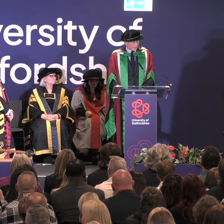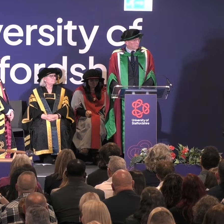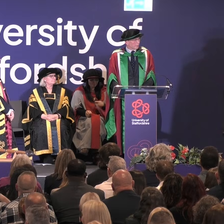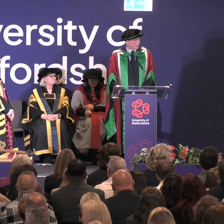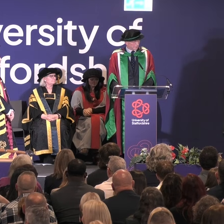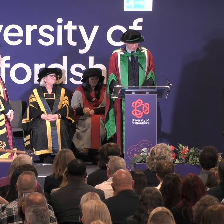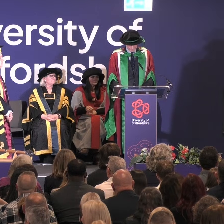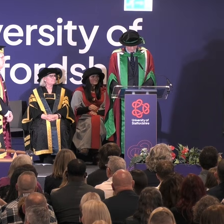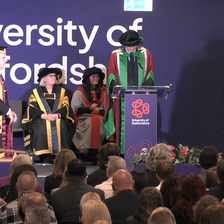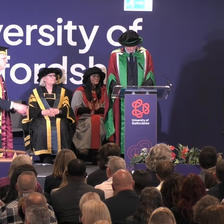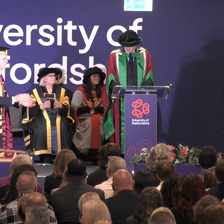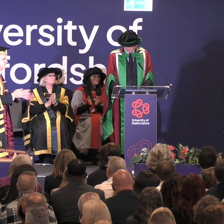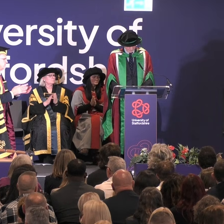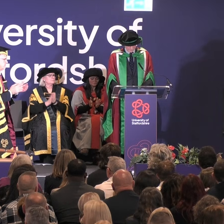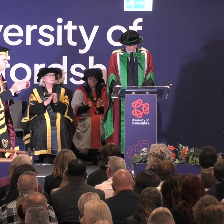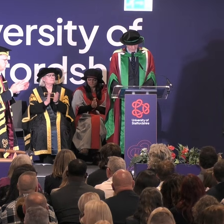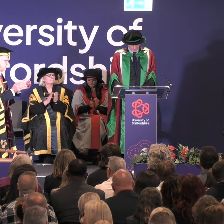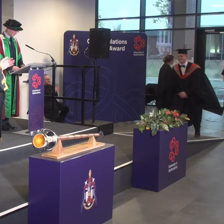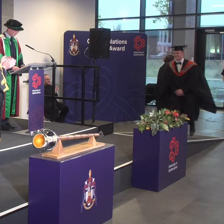David Bryan.